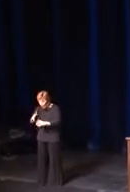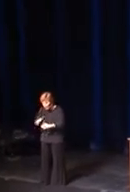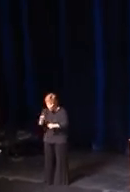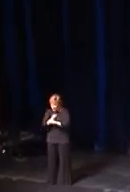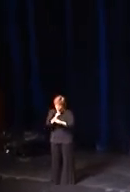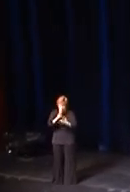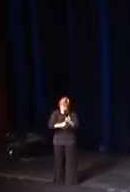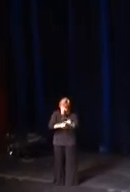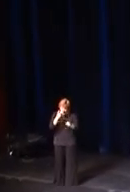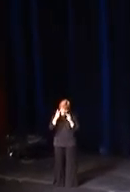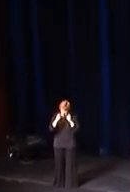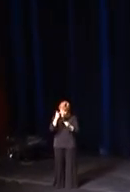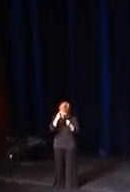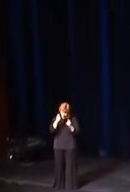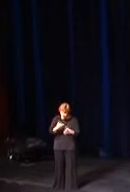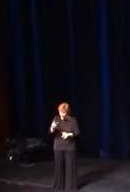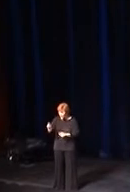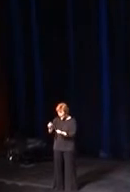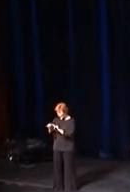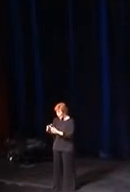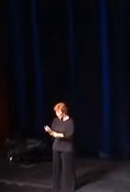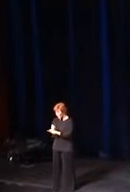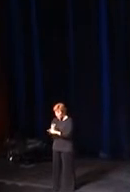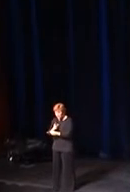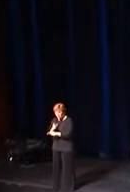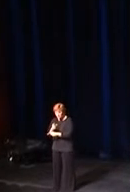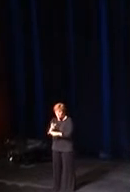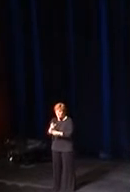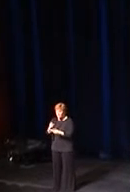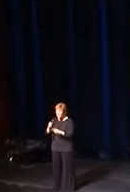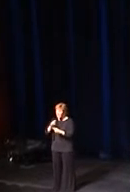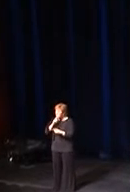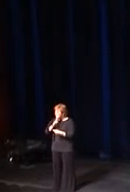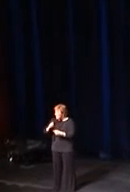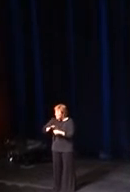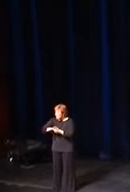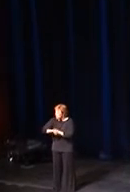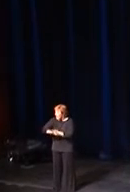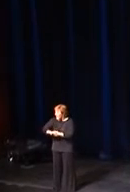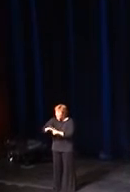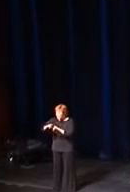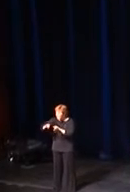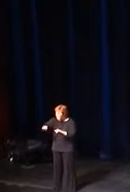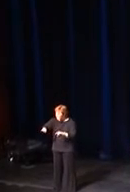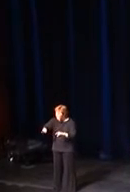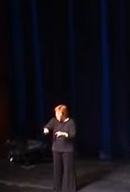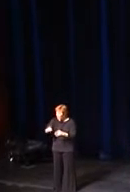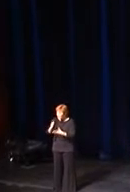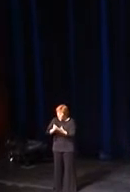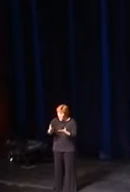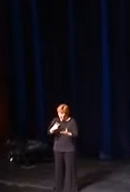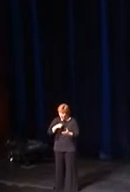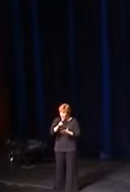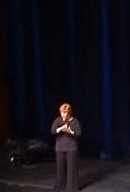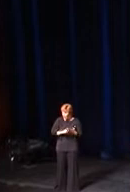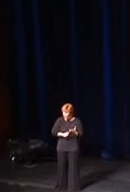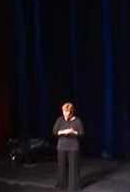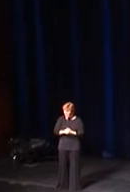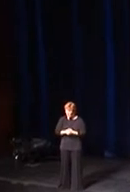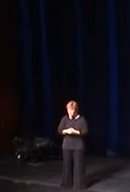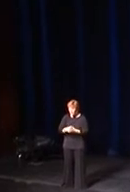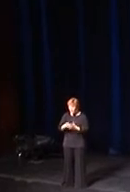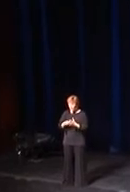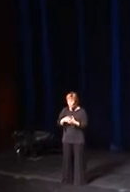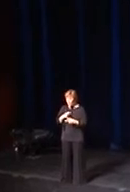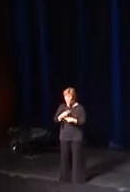do, but you still have to have engineers to figure out some of the steel stresses and stuff on some of the stuff I've designed. You know, if you take a